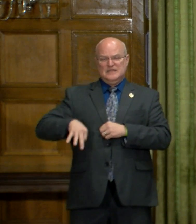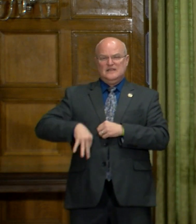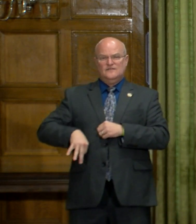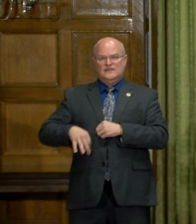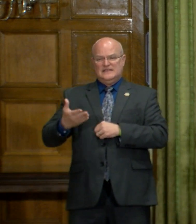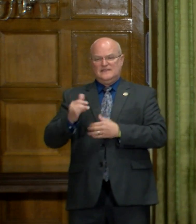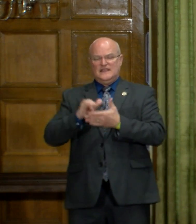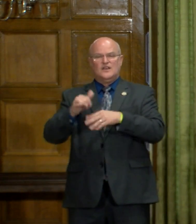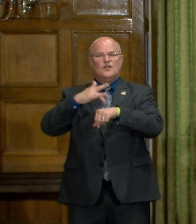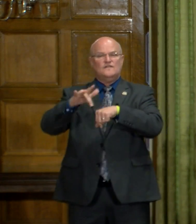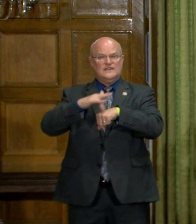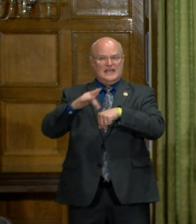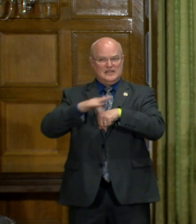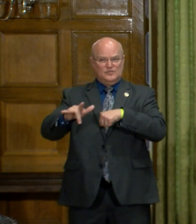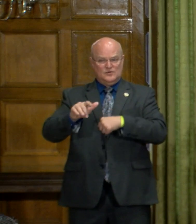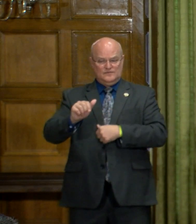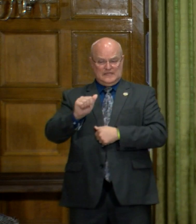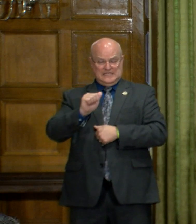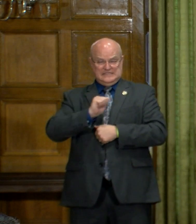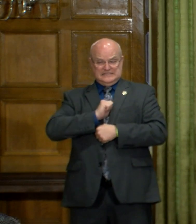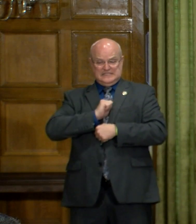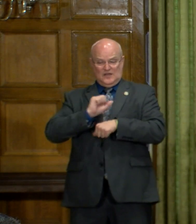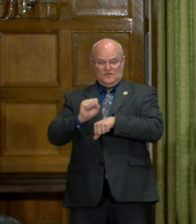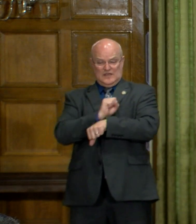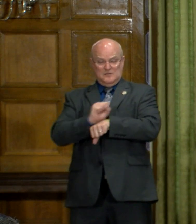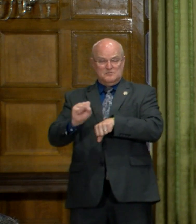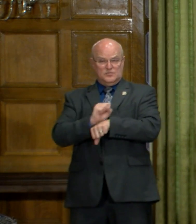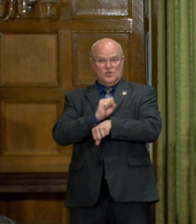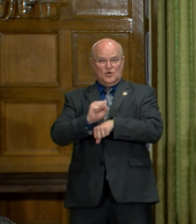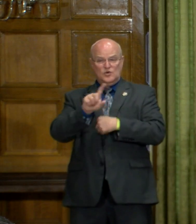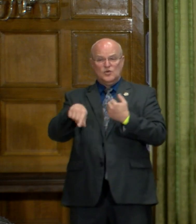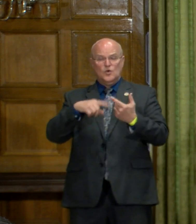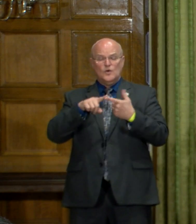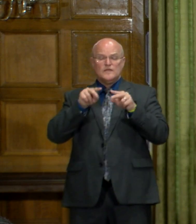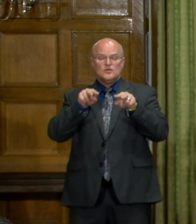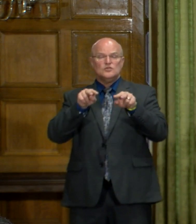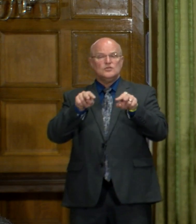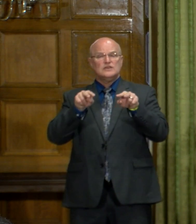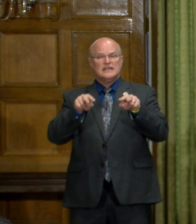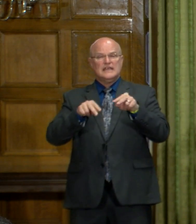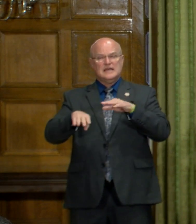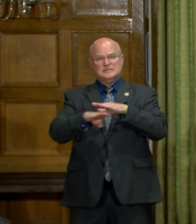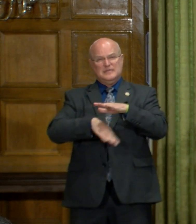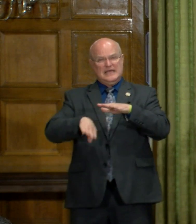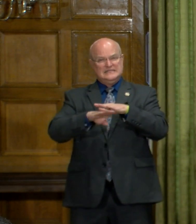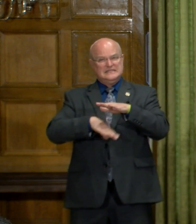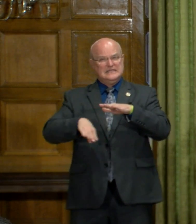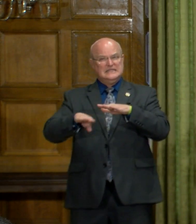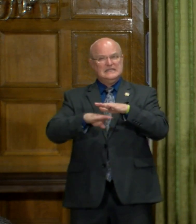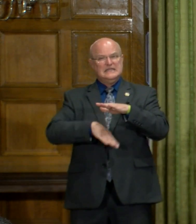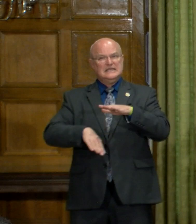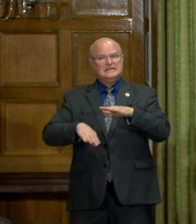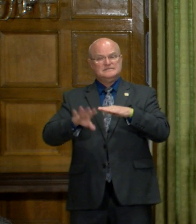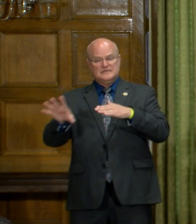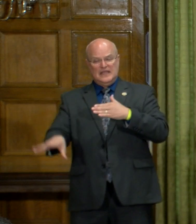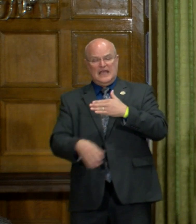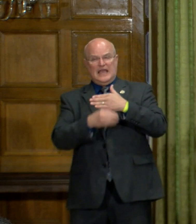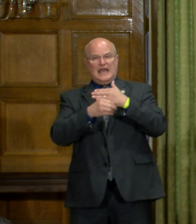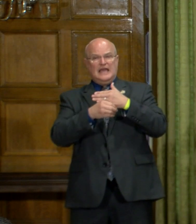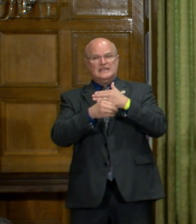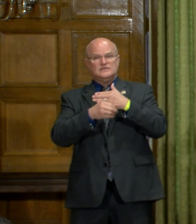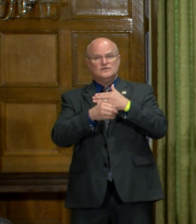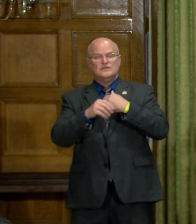are available. The self-employed, of course, whenever they're looking at basically being added to